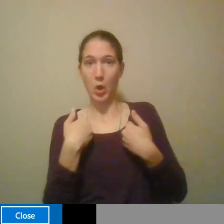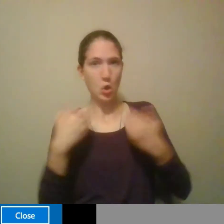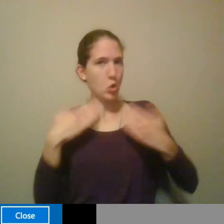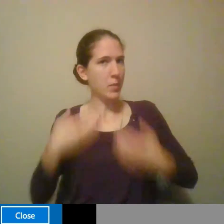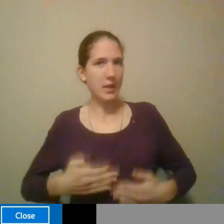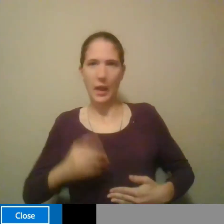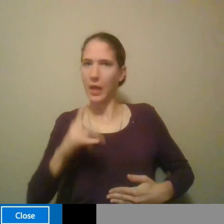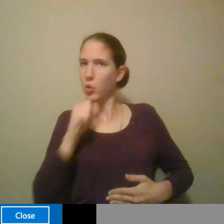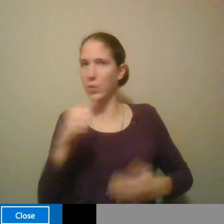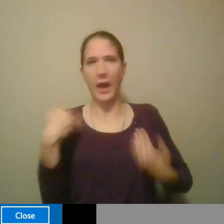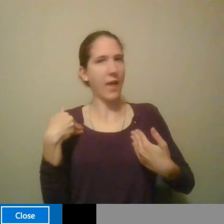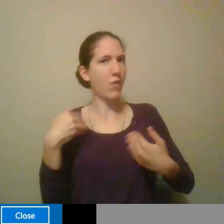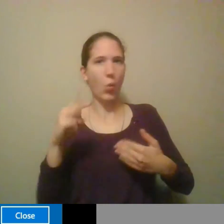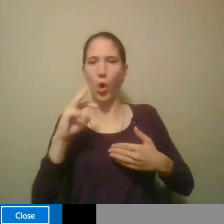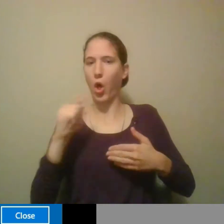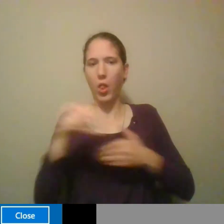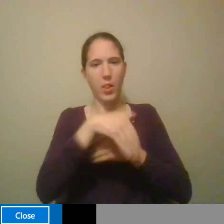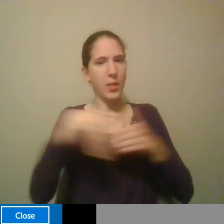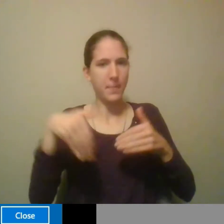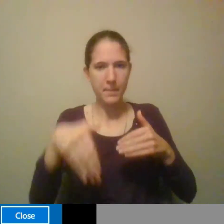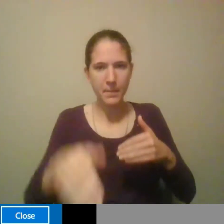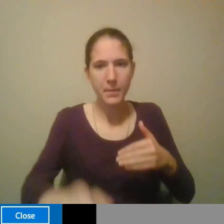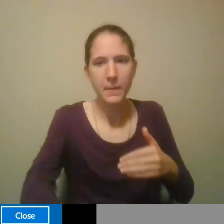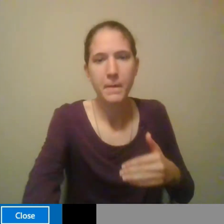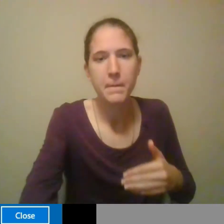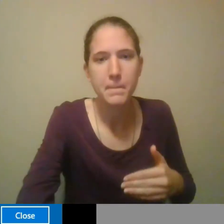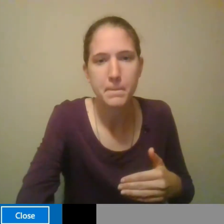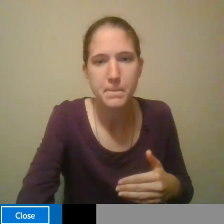bacteria. And